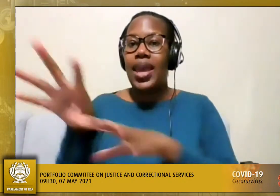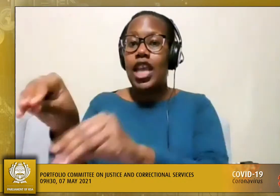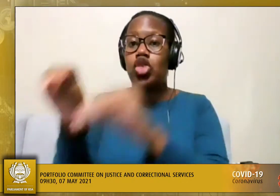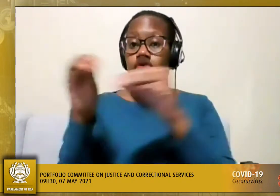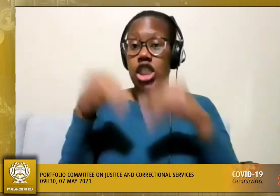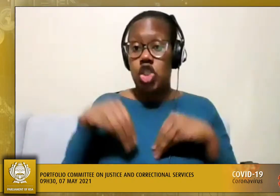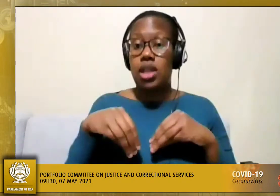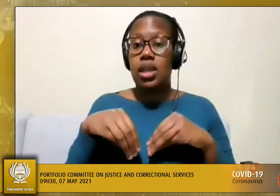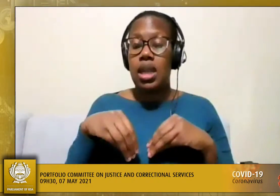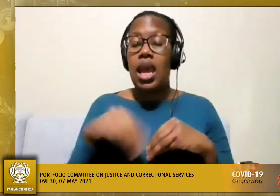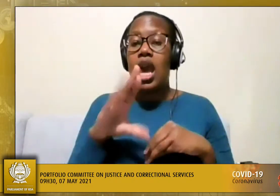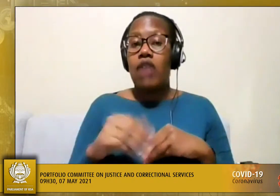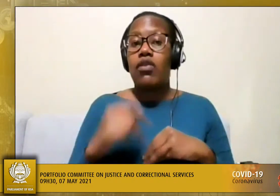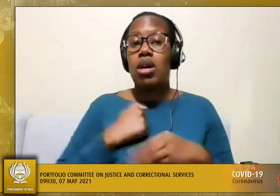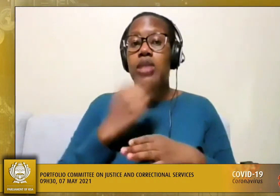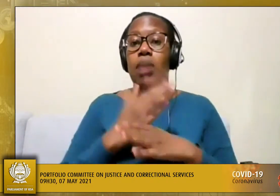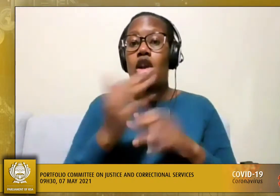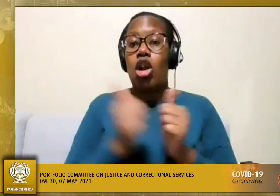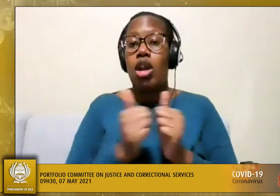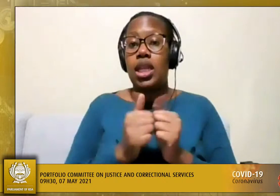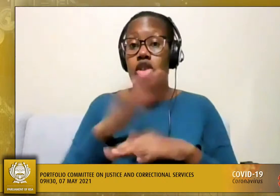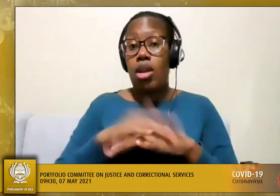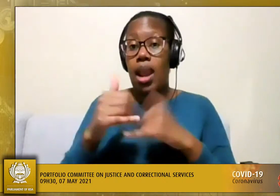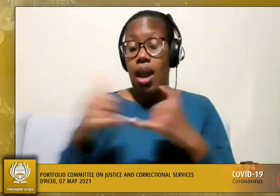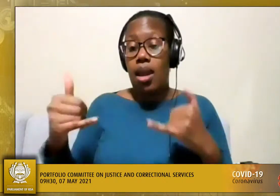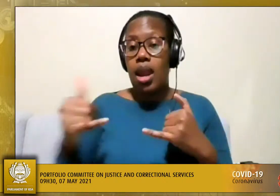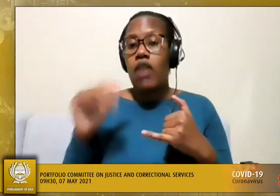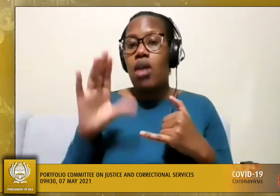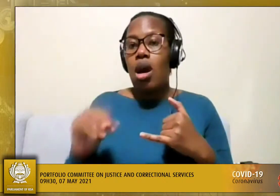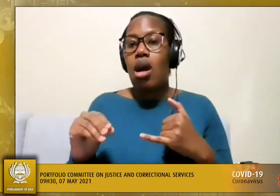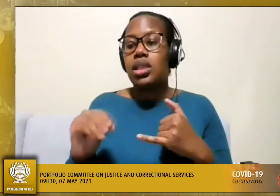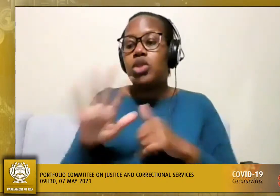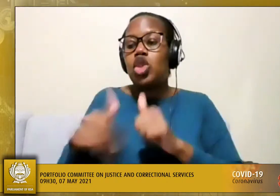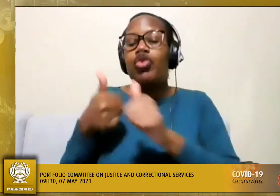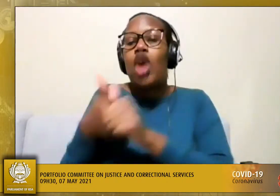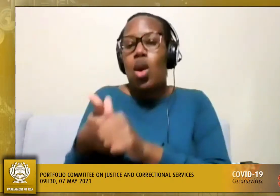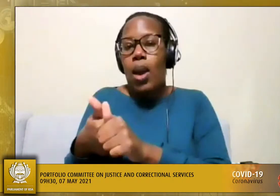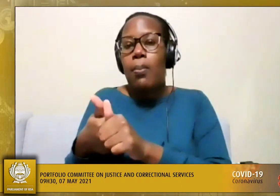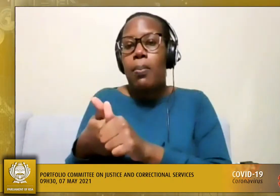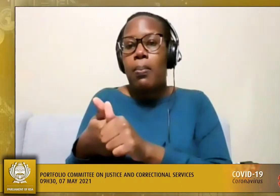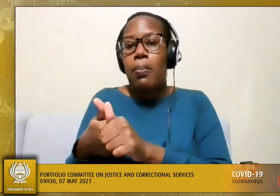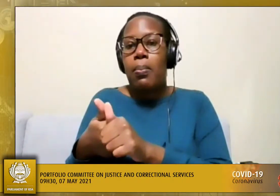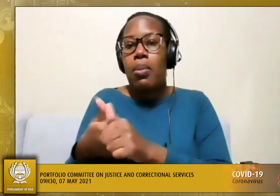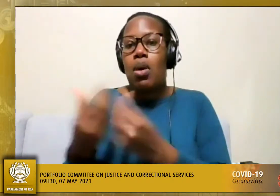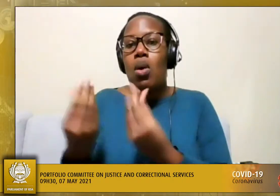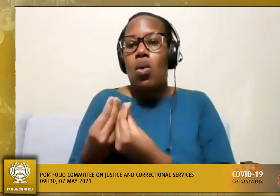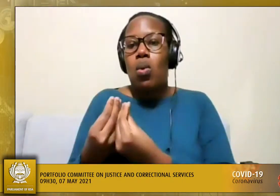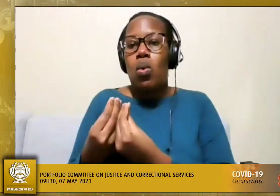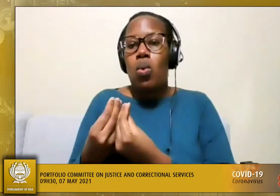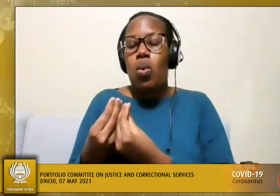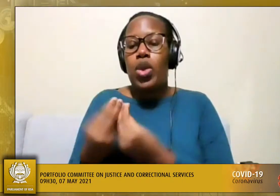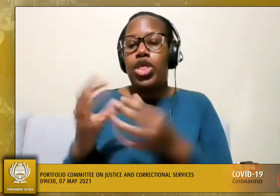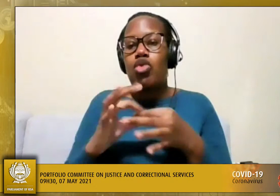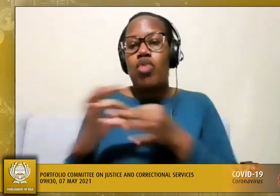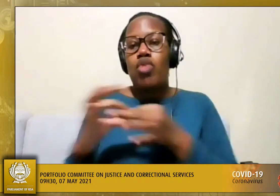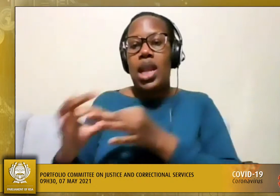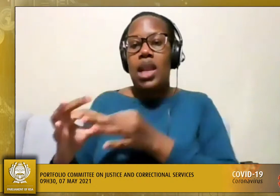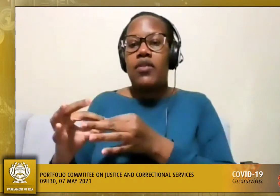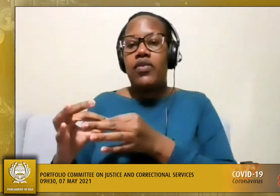asked my colleagues online just to follow up with the relevant directive of public prosecutions